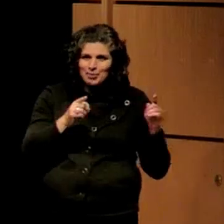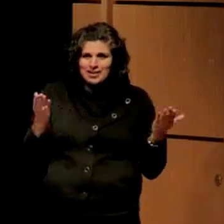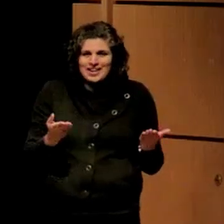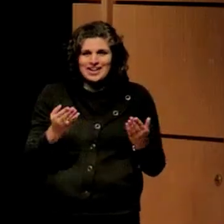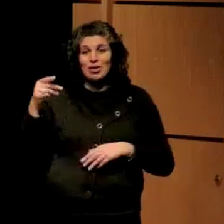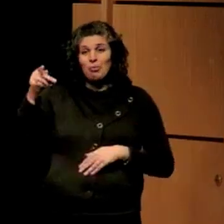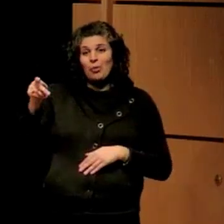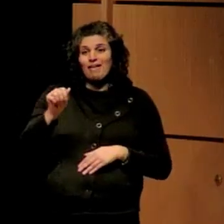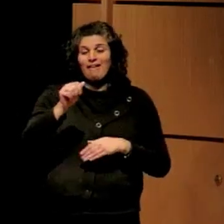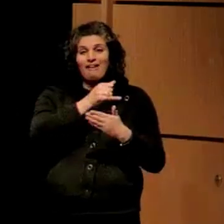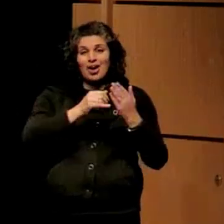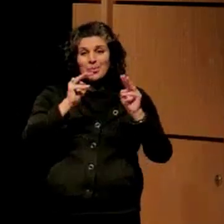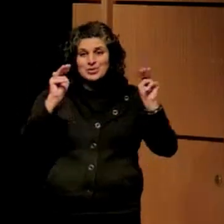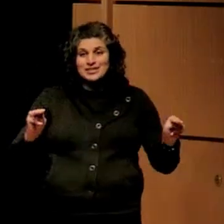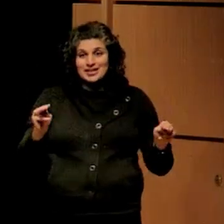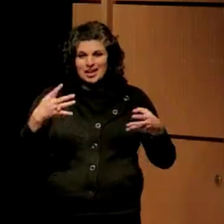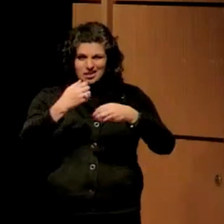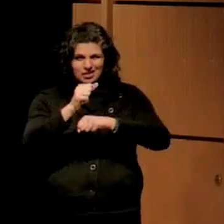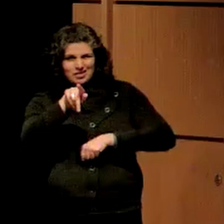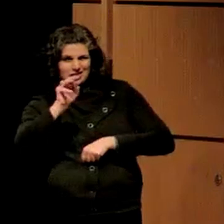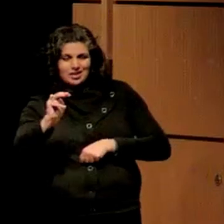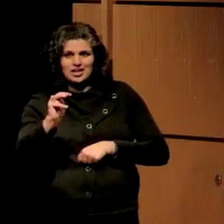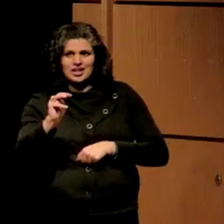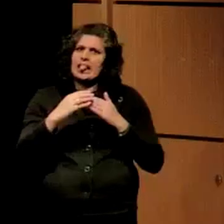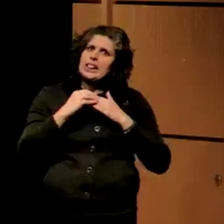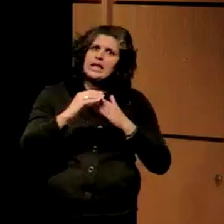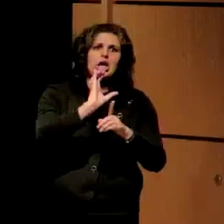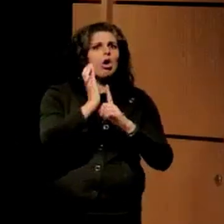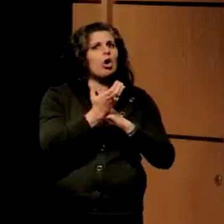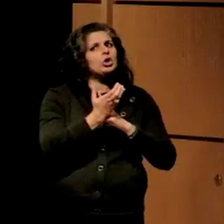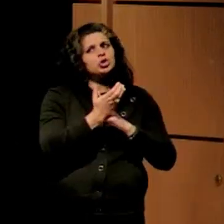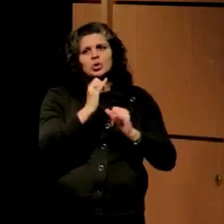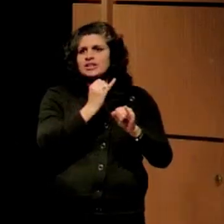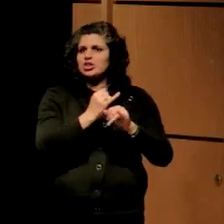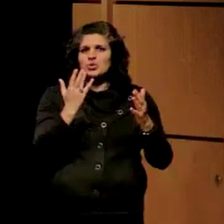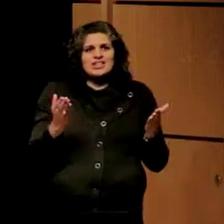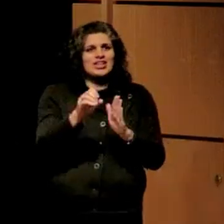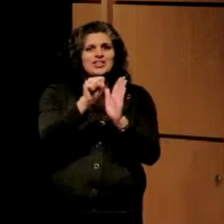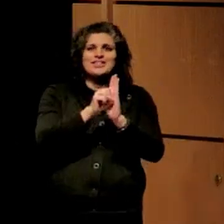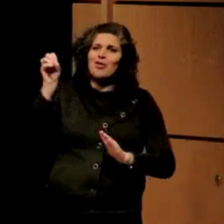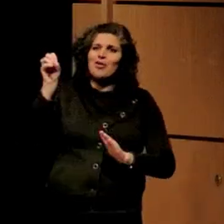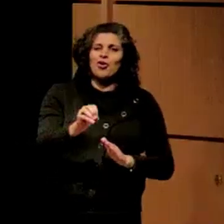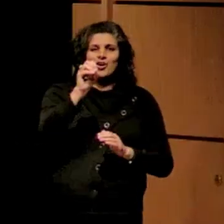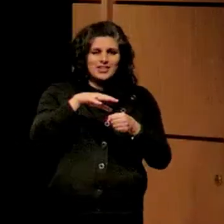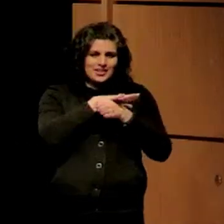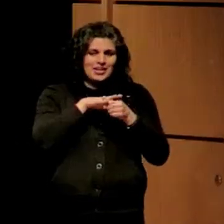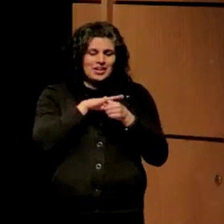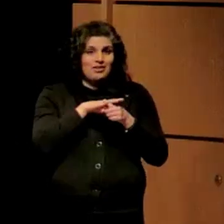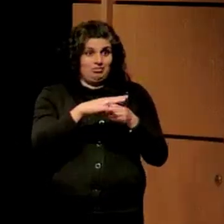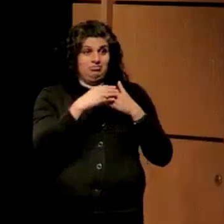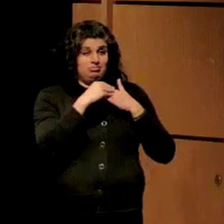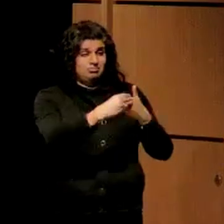Art Museum, as you well know, is the leading cultural institution in the state and region with hallmarks of